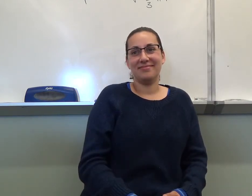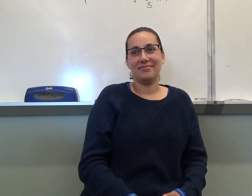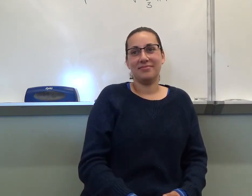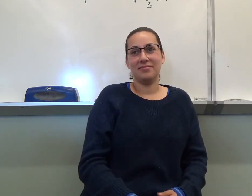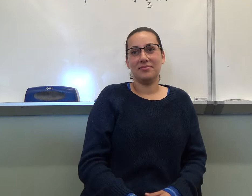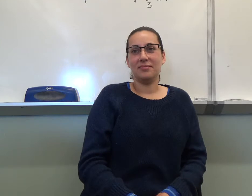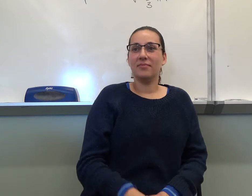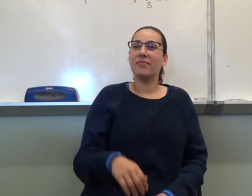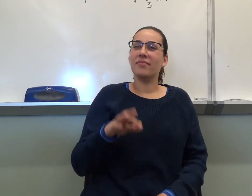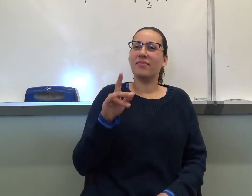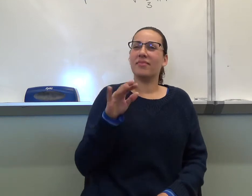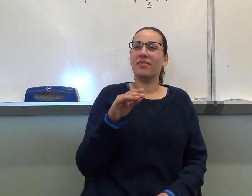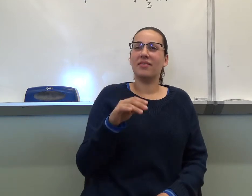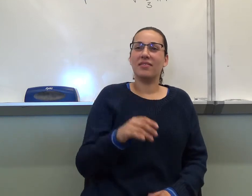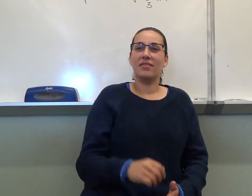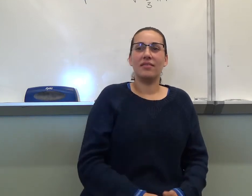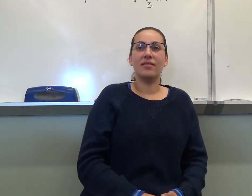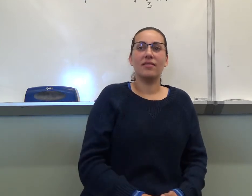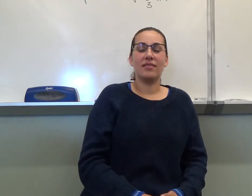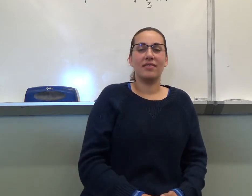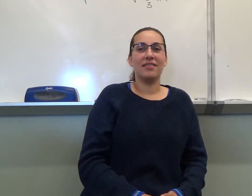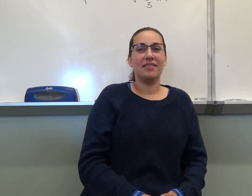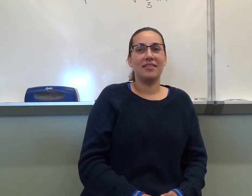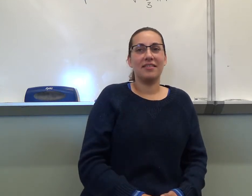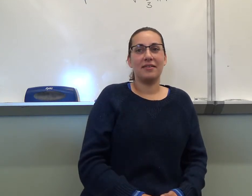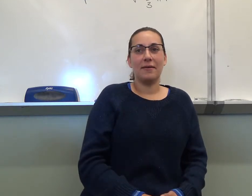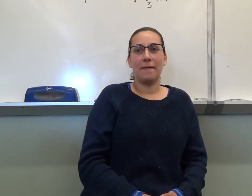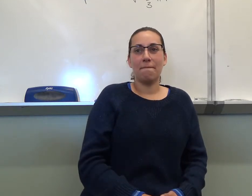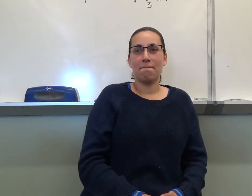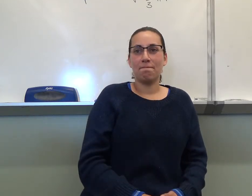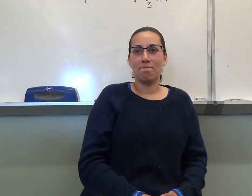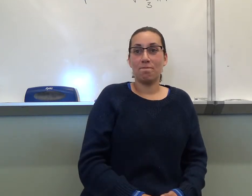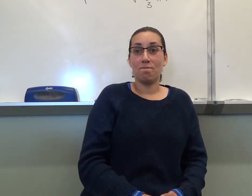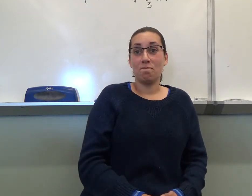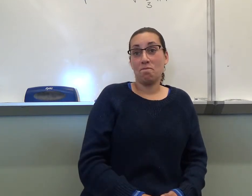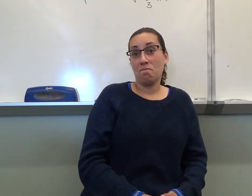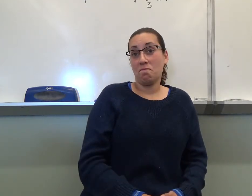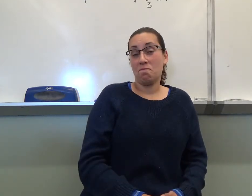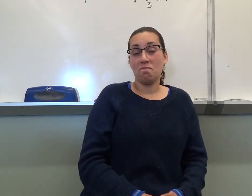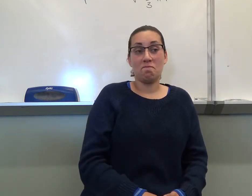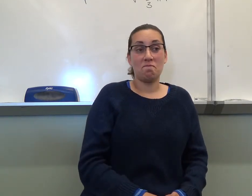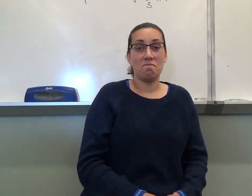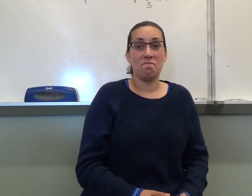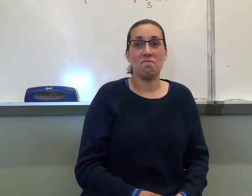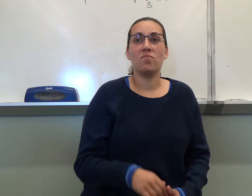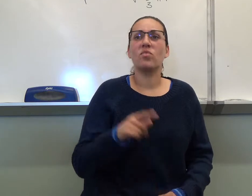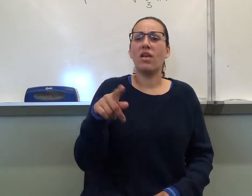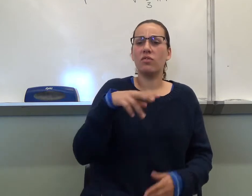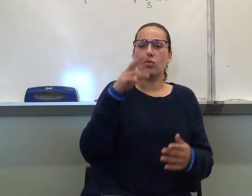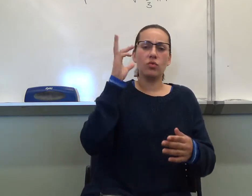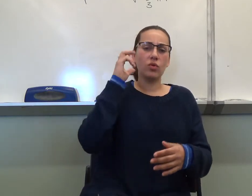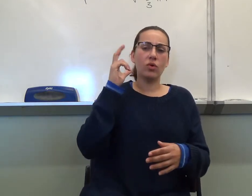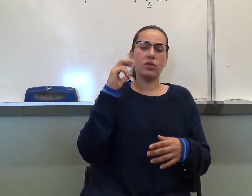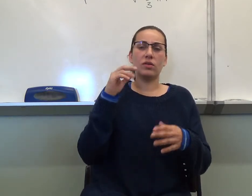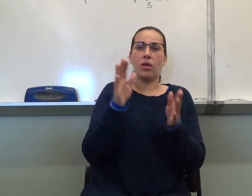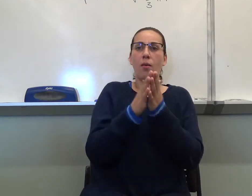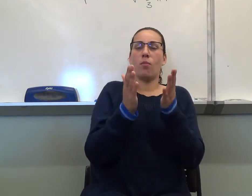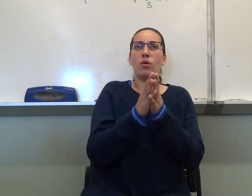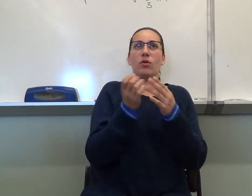motorcycle, truck, car. The color represents the gender. So that actually gives them more ability to